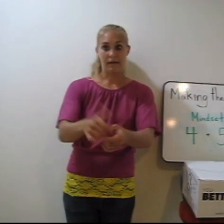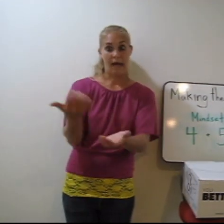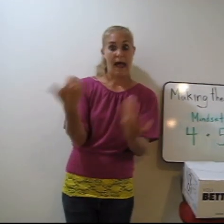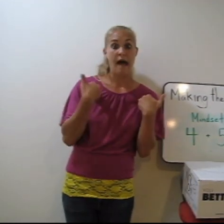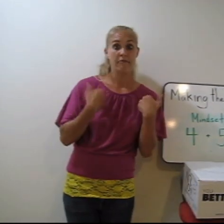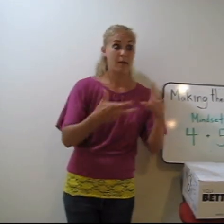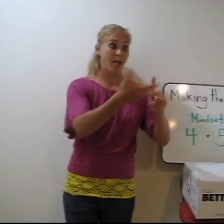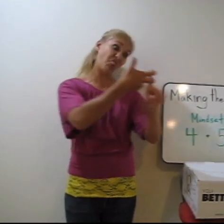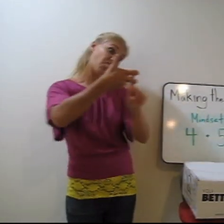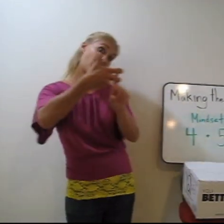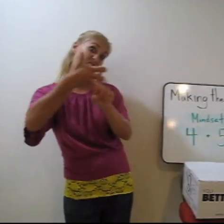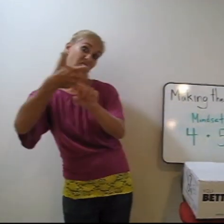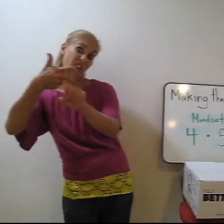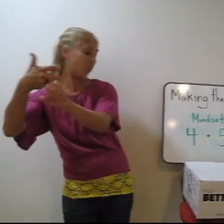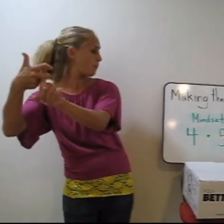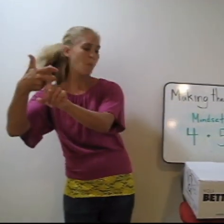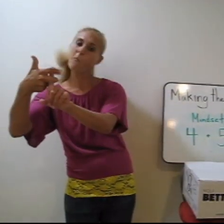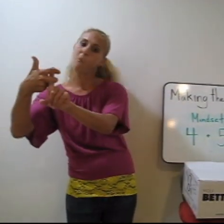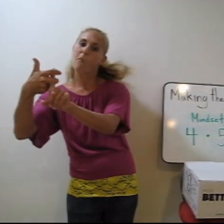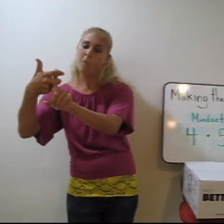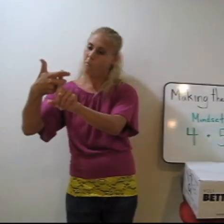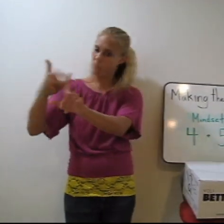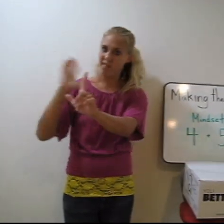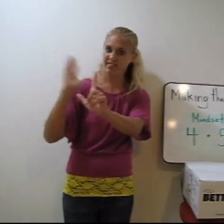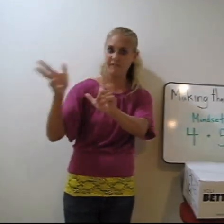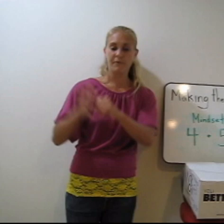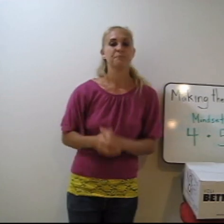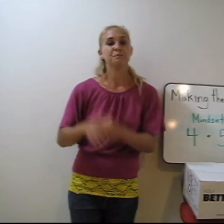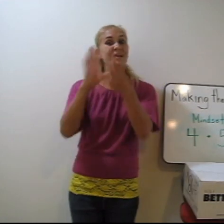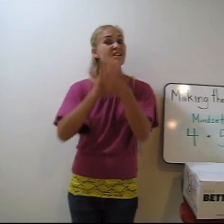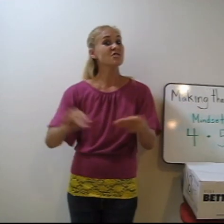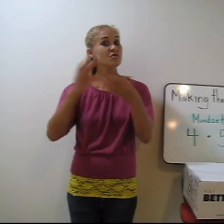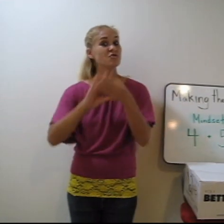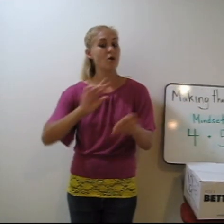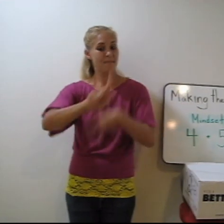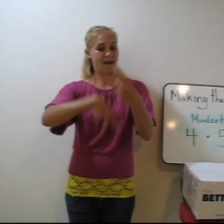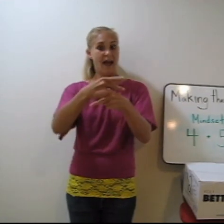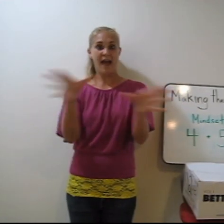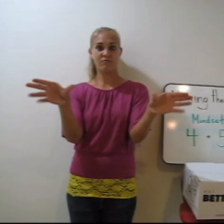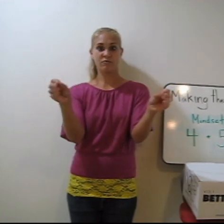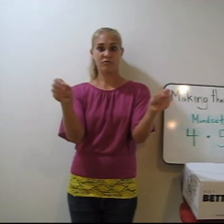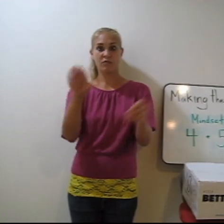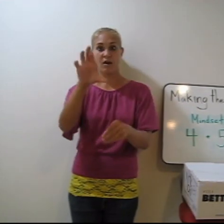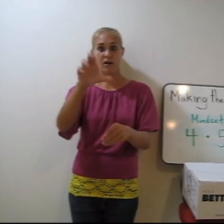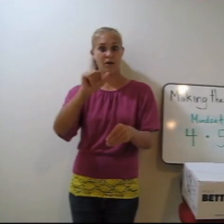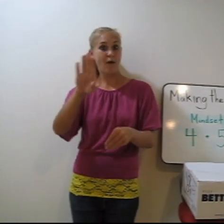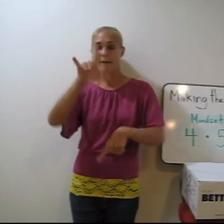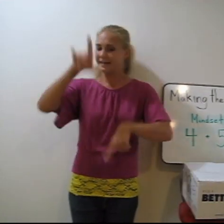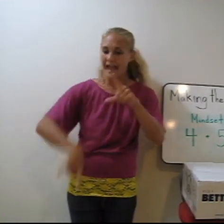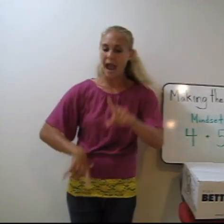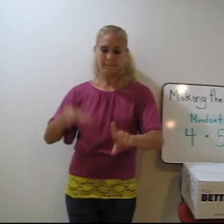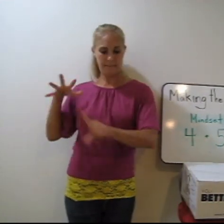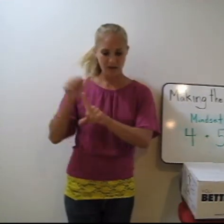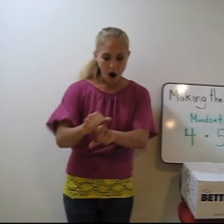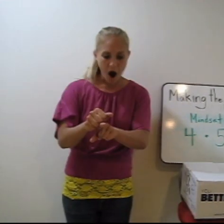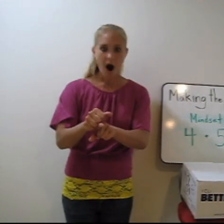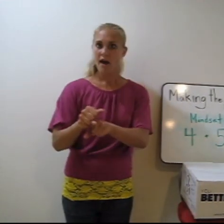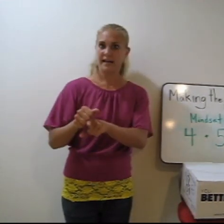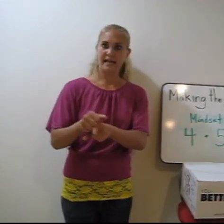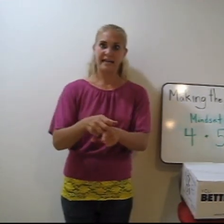pack of mediocrity. There's a story about a type of crab that cannot be caught. It is agile and clever enough to get out of